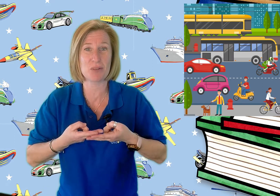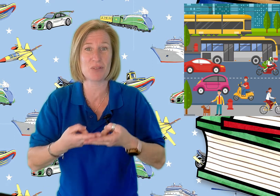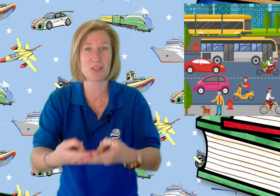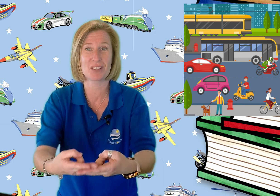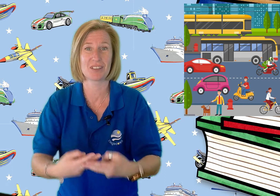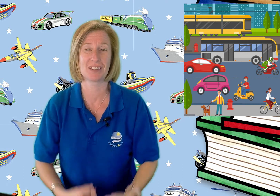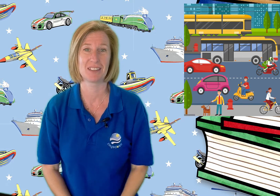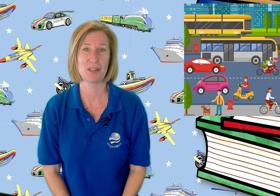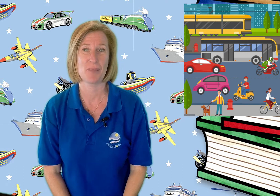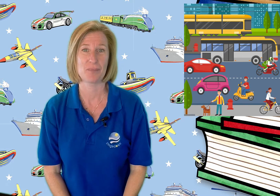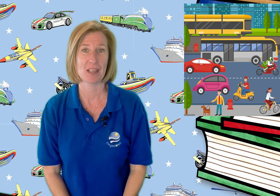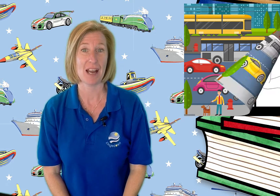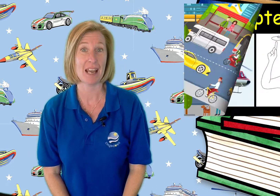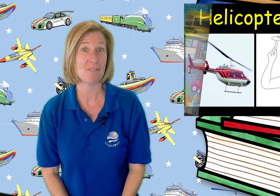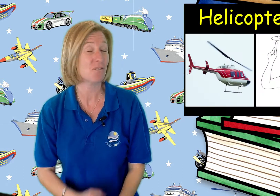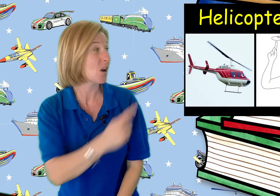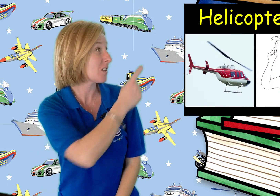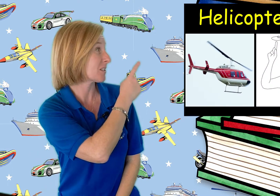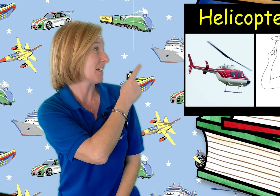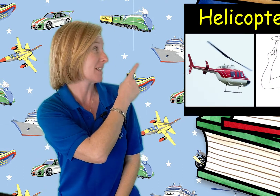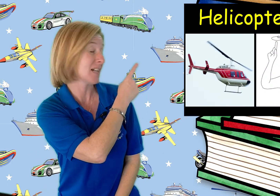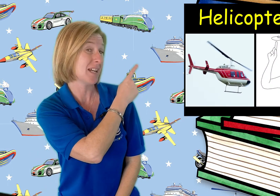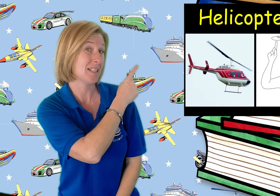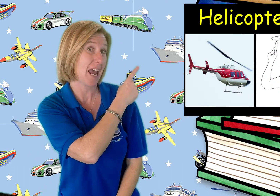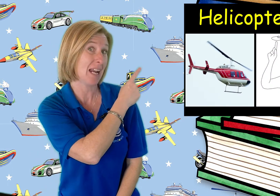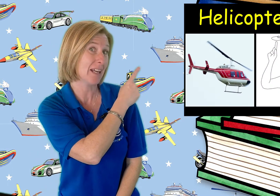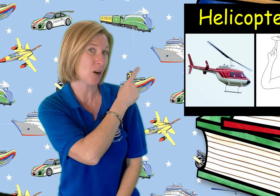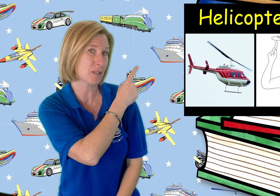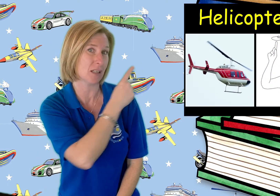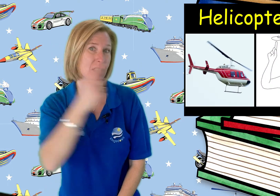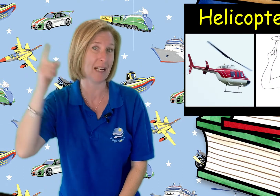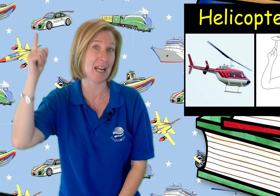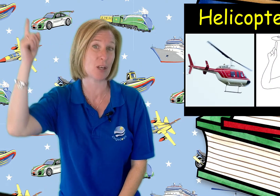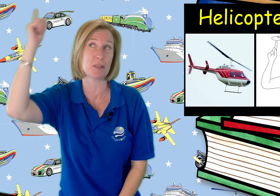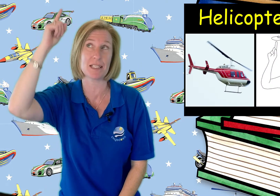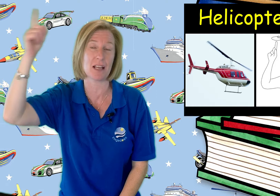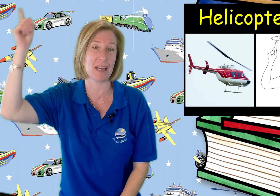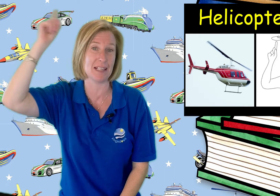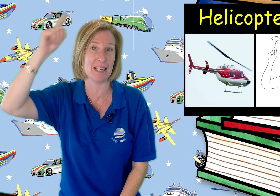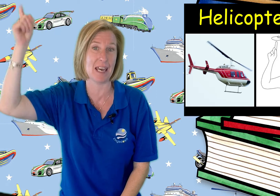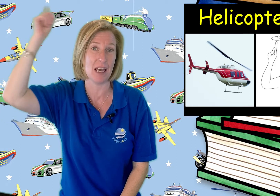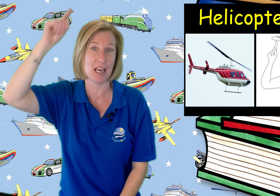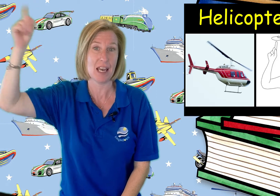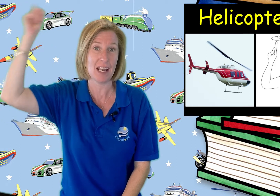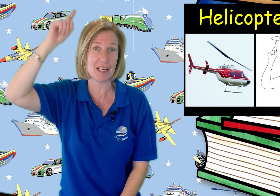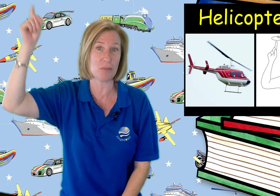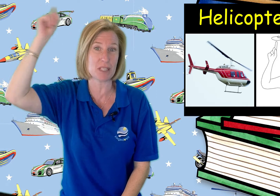Transport. And our first sign today is a helicopter. And helicopter, it's like that in the air. Helicopter.